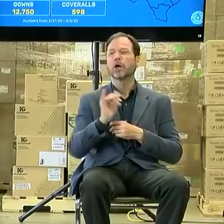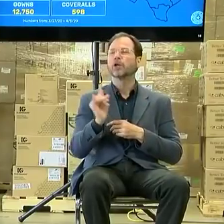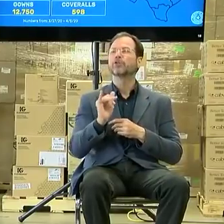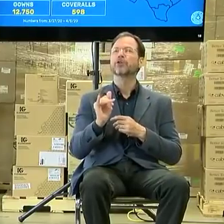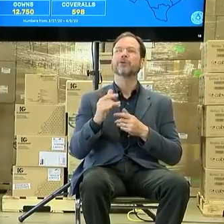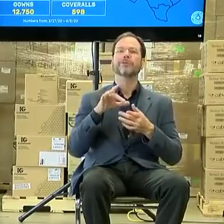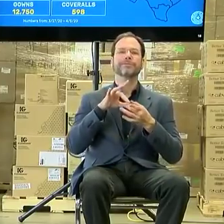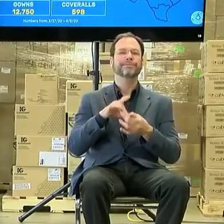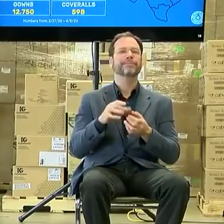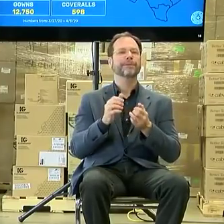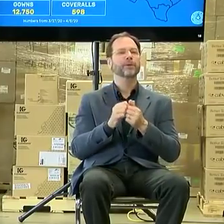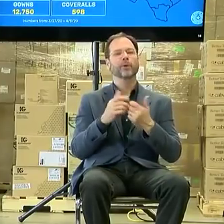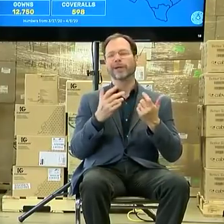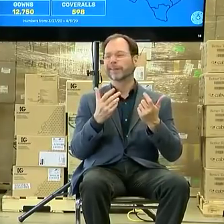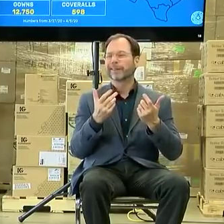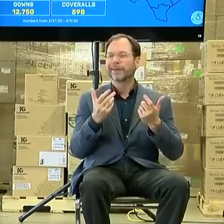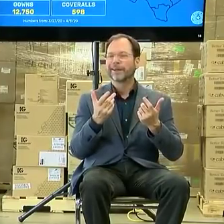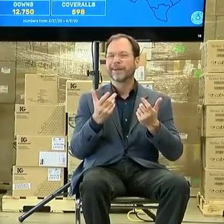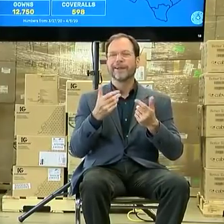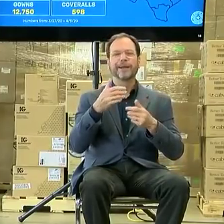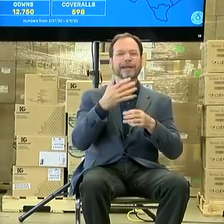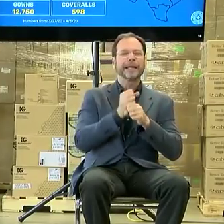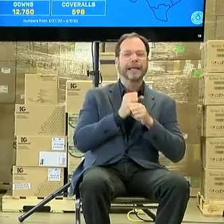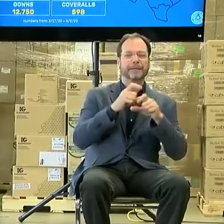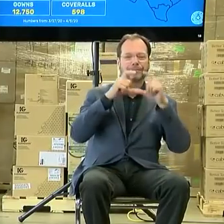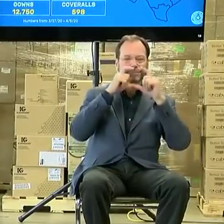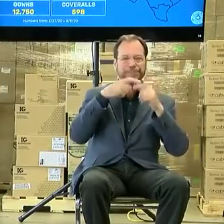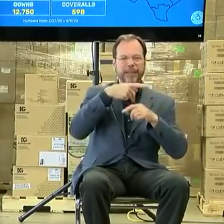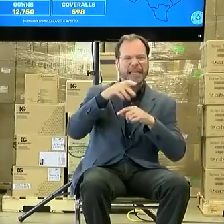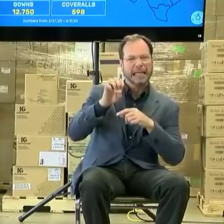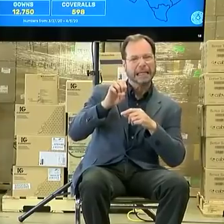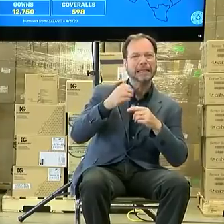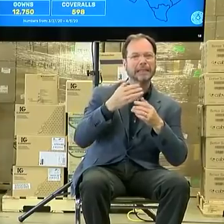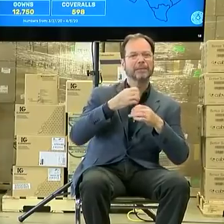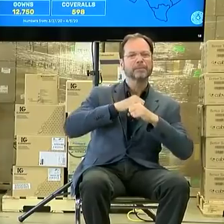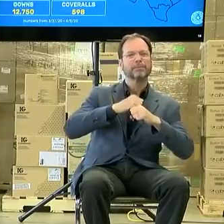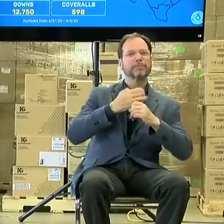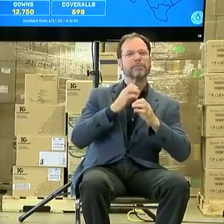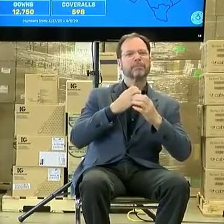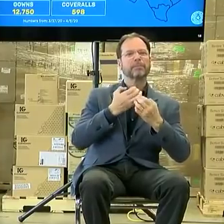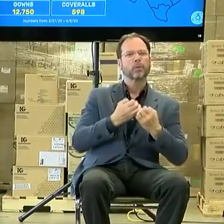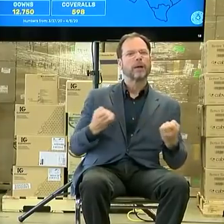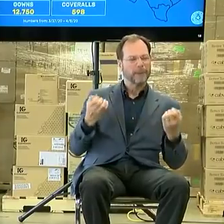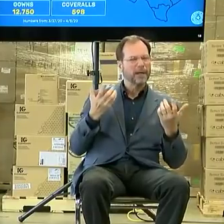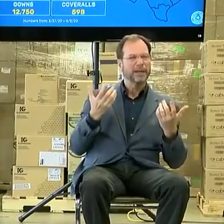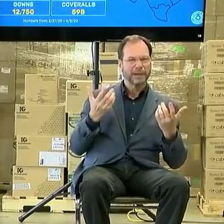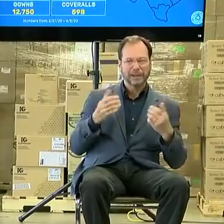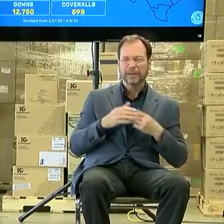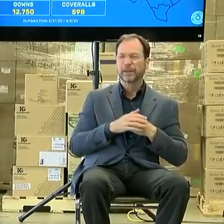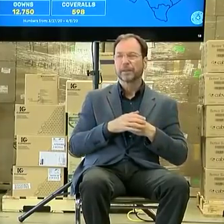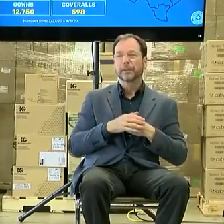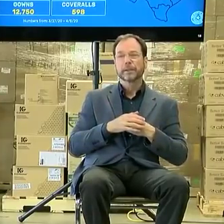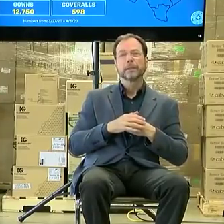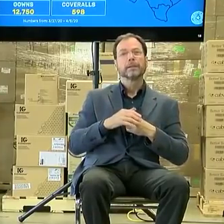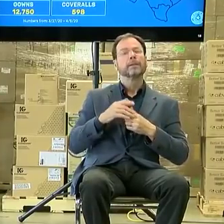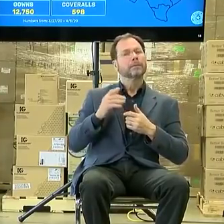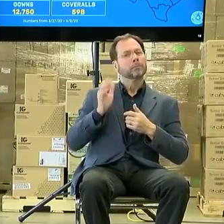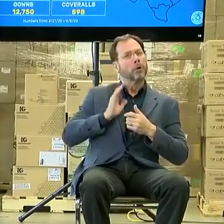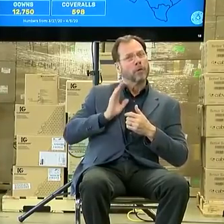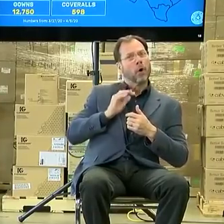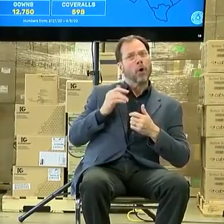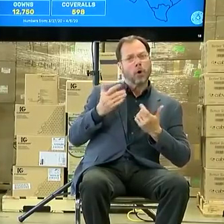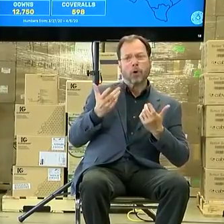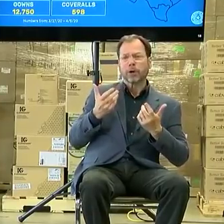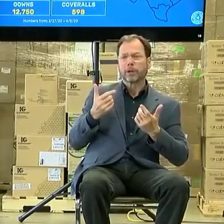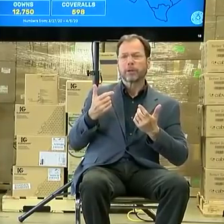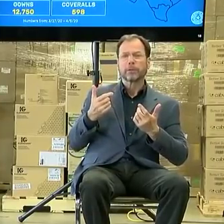with regard to access to PPE or personal protection equipment. And that is, there were supplies